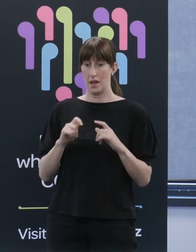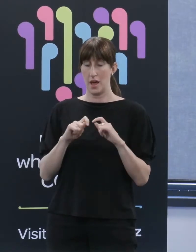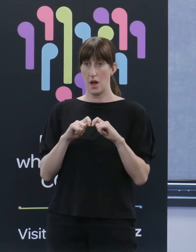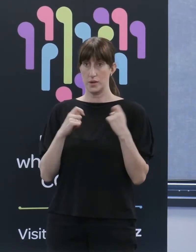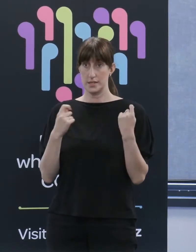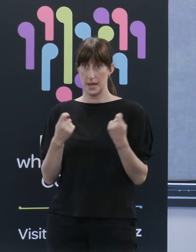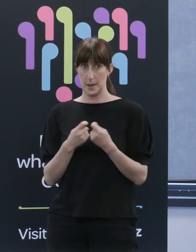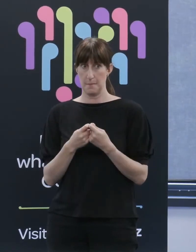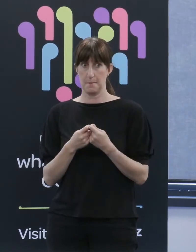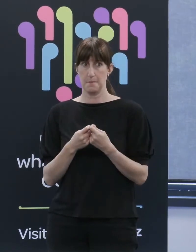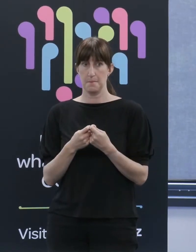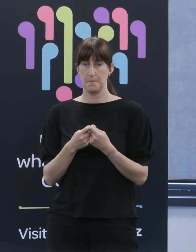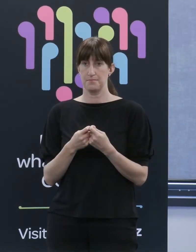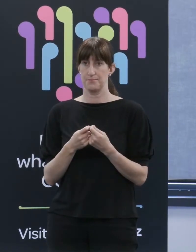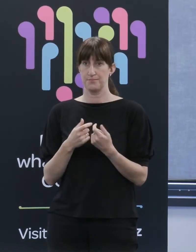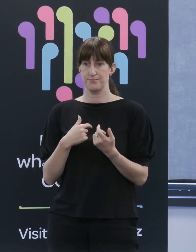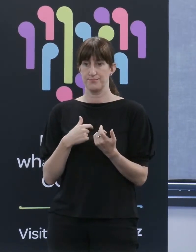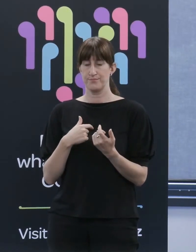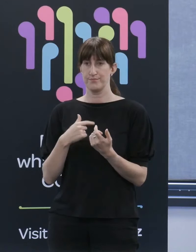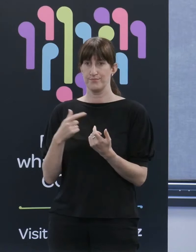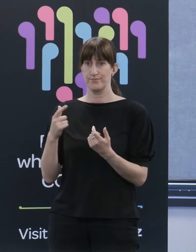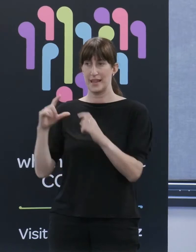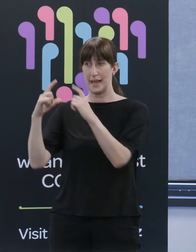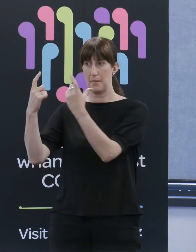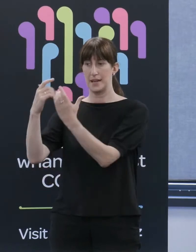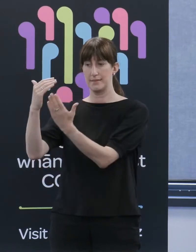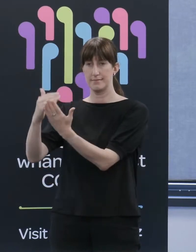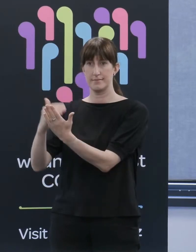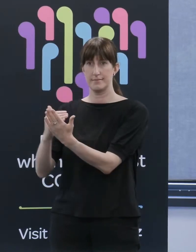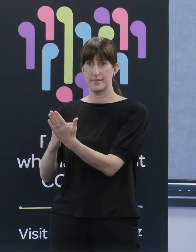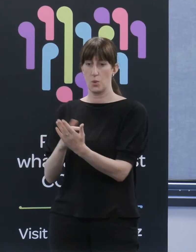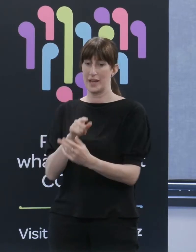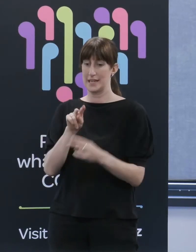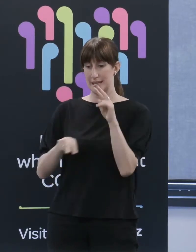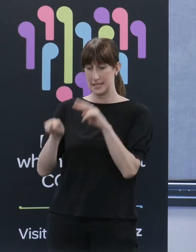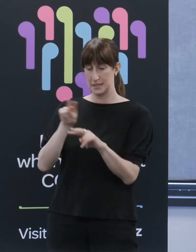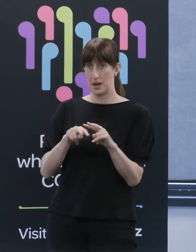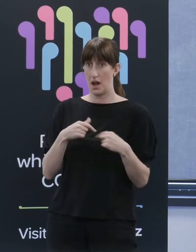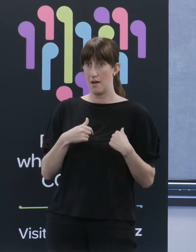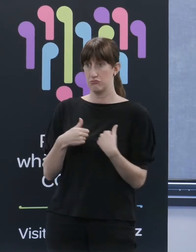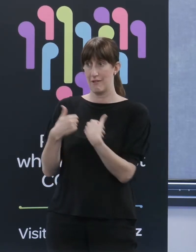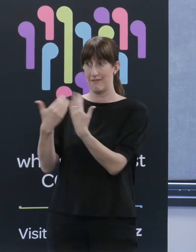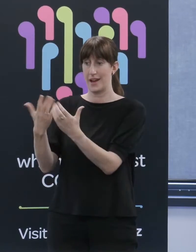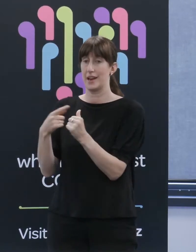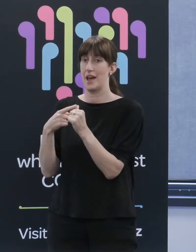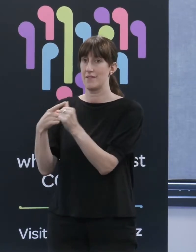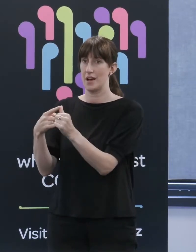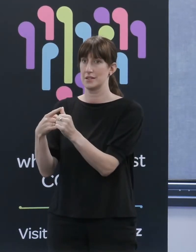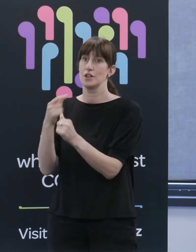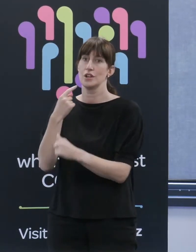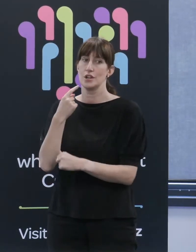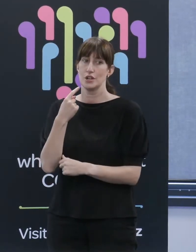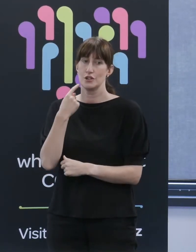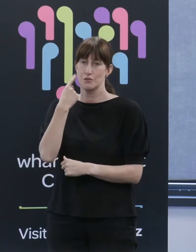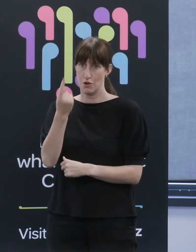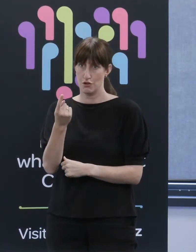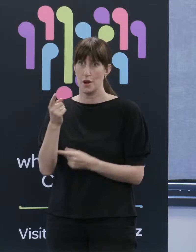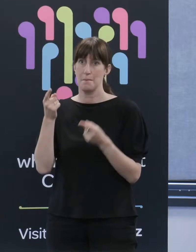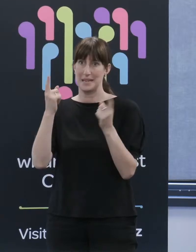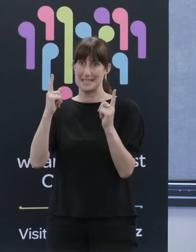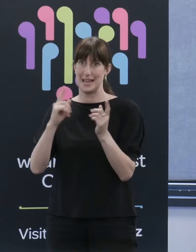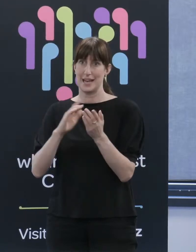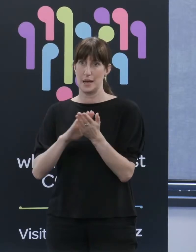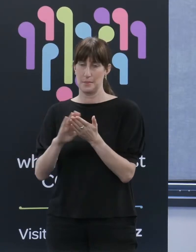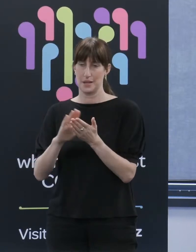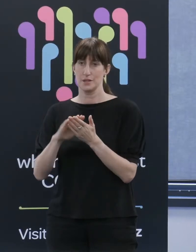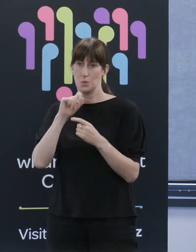against are very clearly laid out, including by Cabinet, and so they did that assessment yesterday. I've provided the advice through, and Minister Hipkins will make an announcement tomorrow on